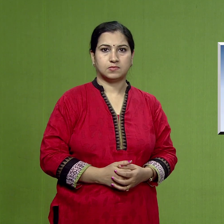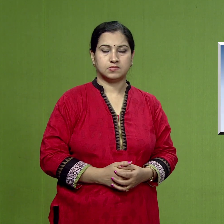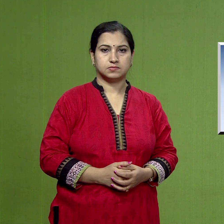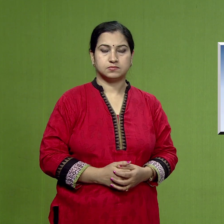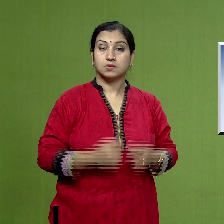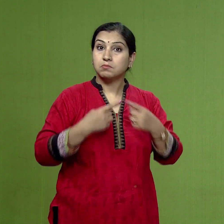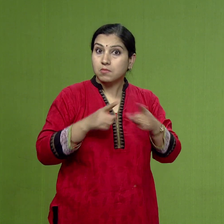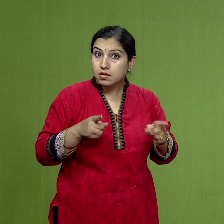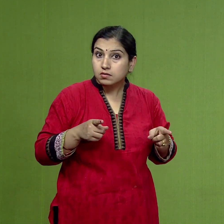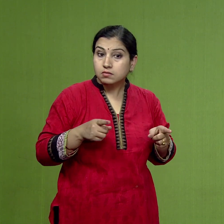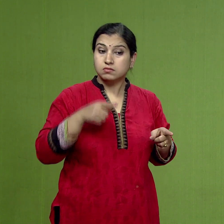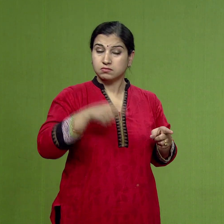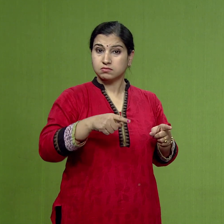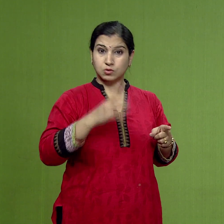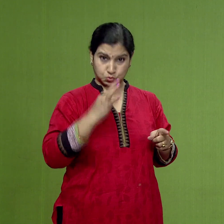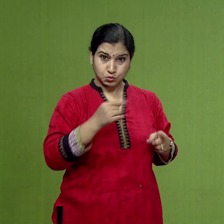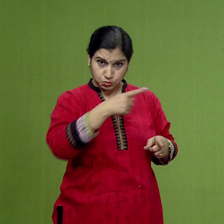But is it completely true?